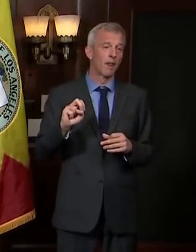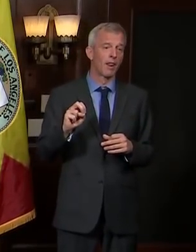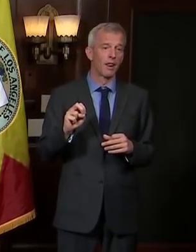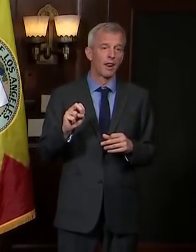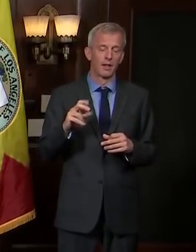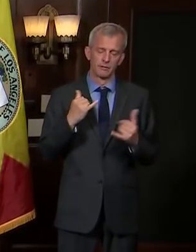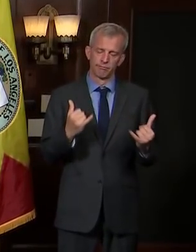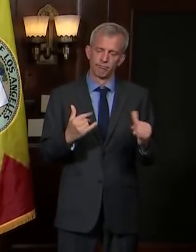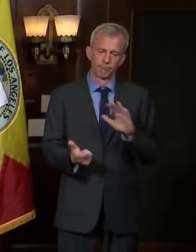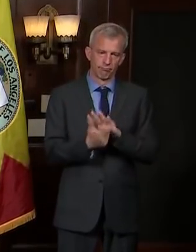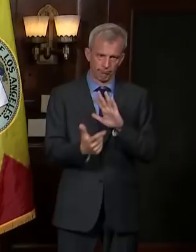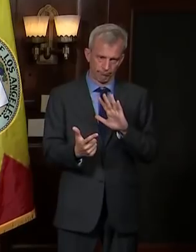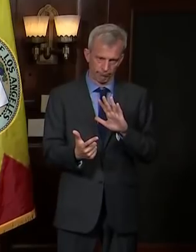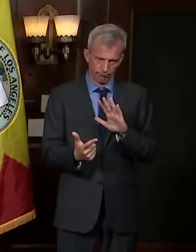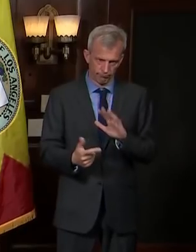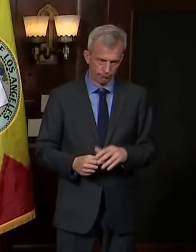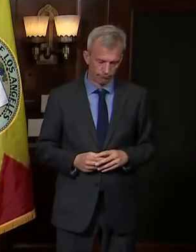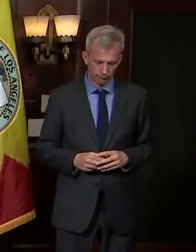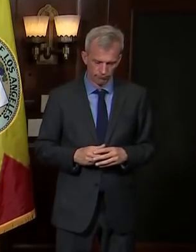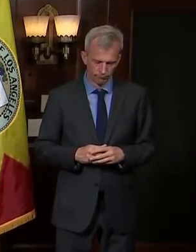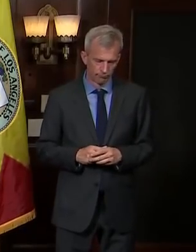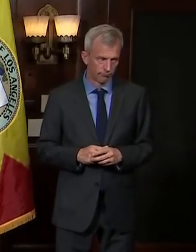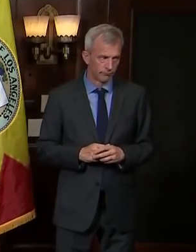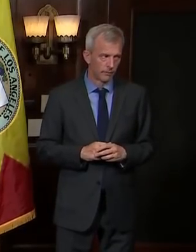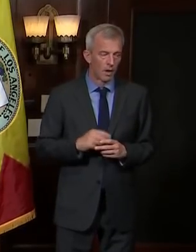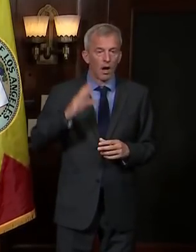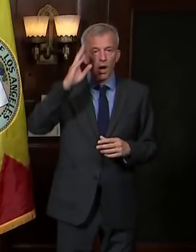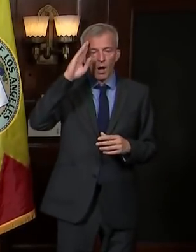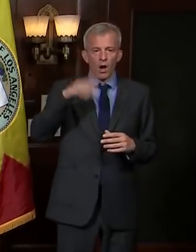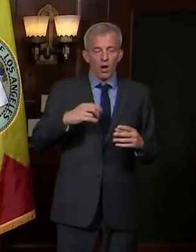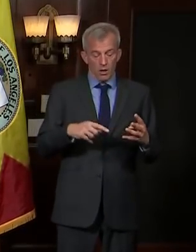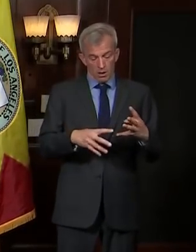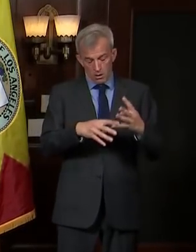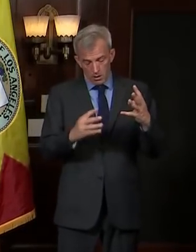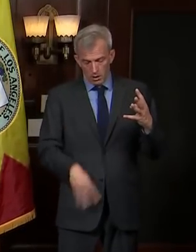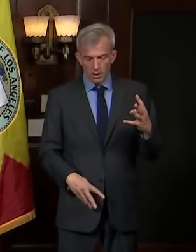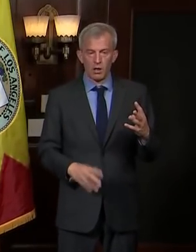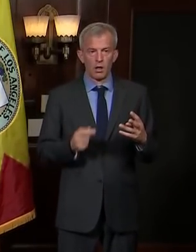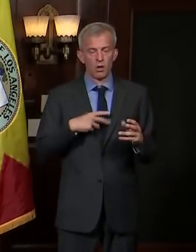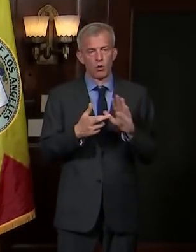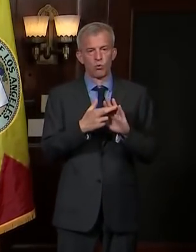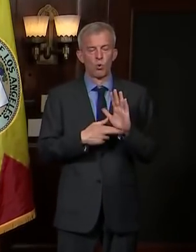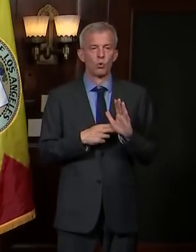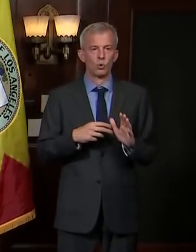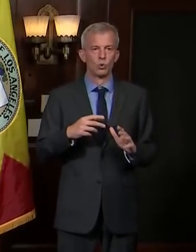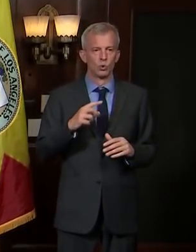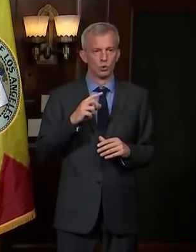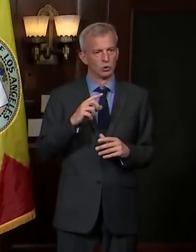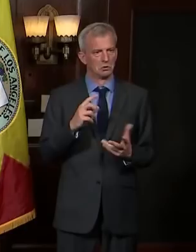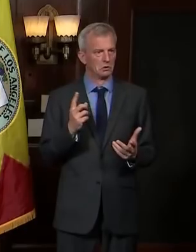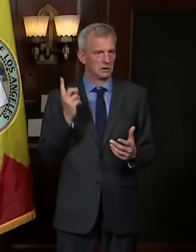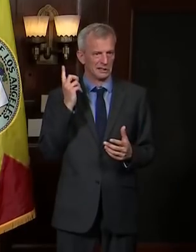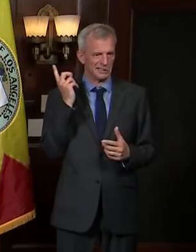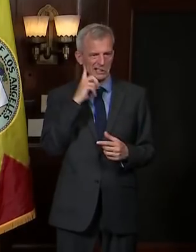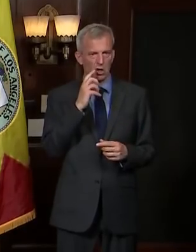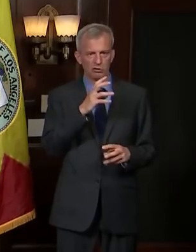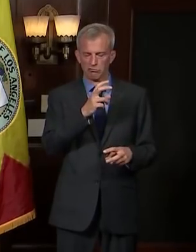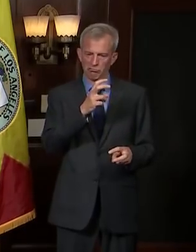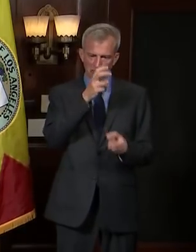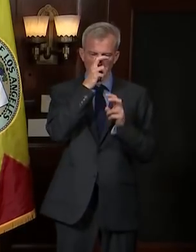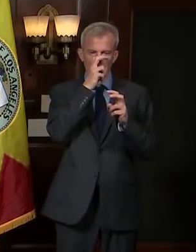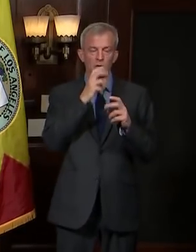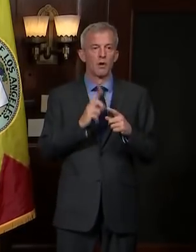temporarily during this time. I know these precautions sound strict, but as long as we continue to face this public